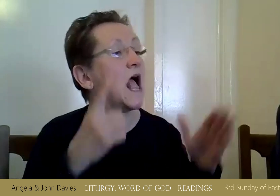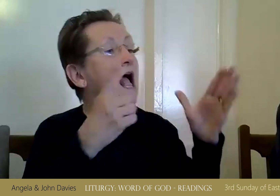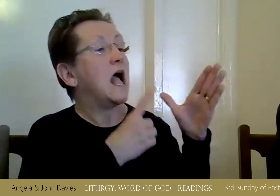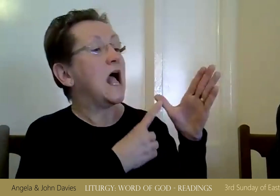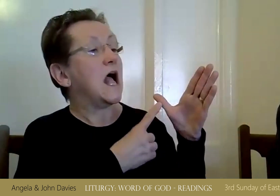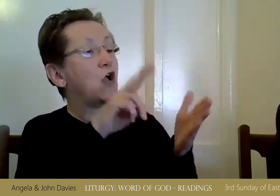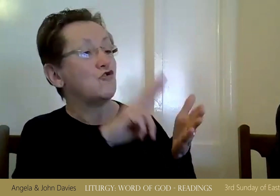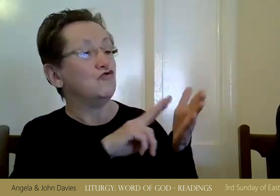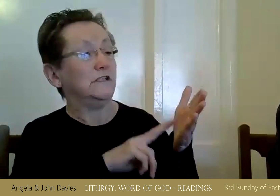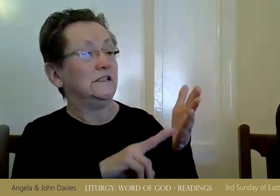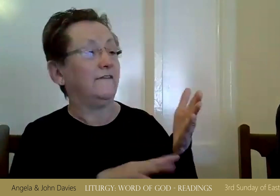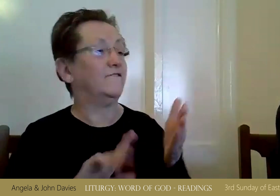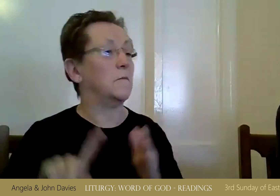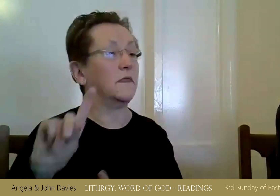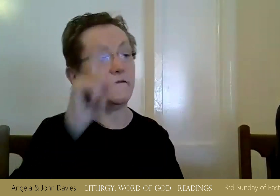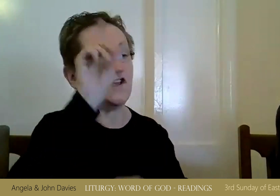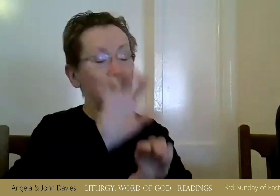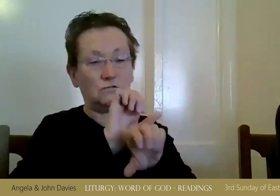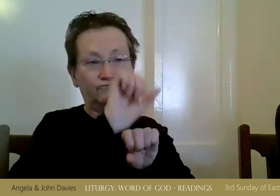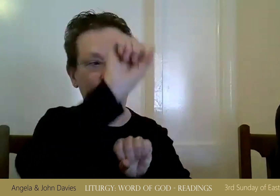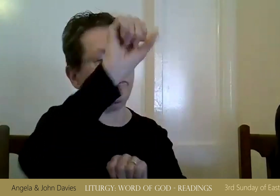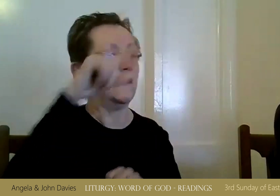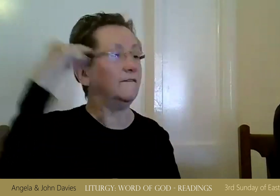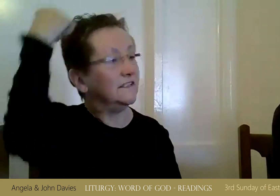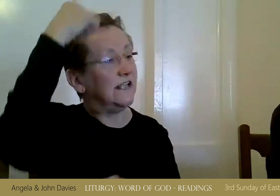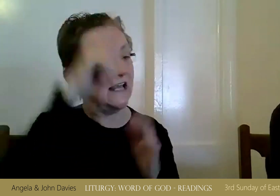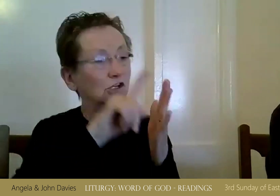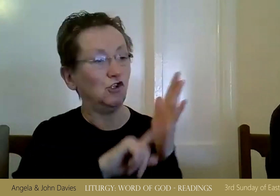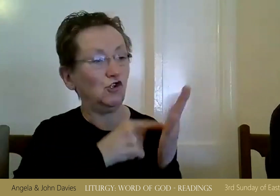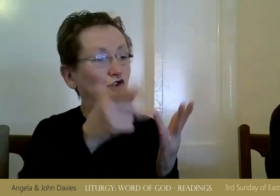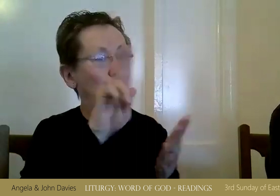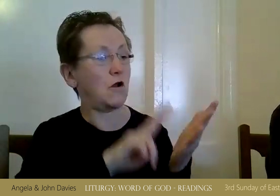A reading from the first letter of St. John.